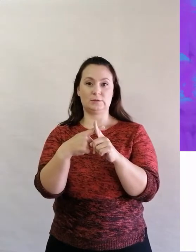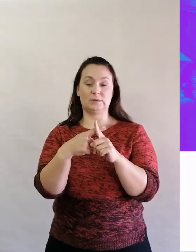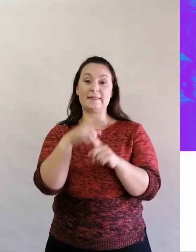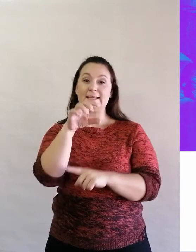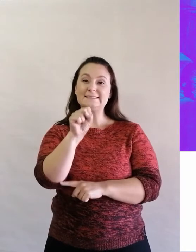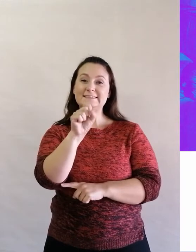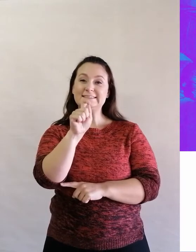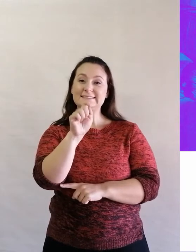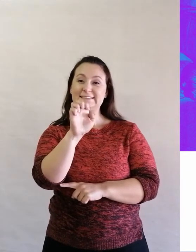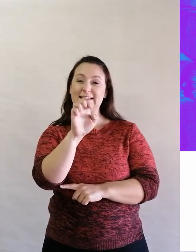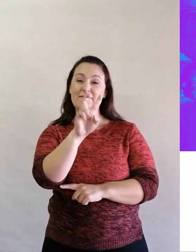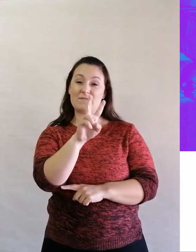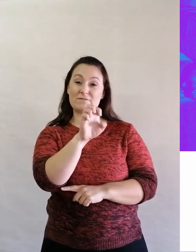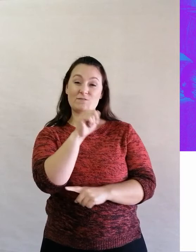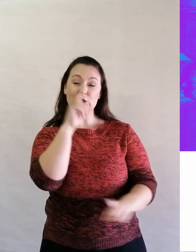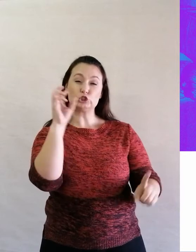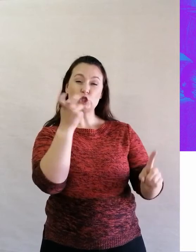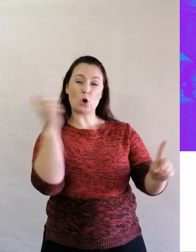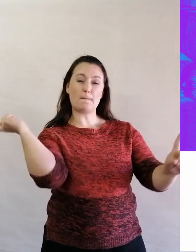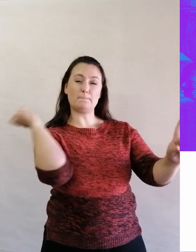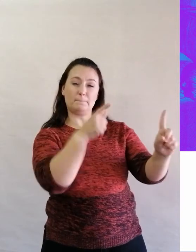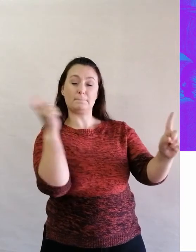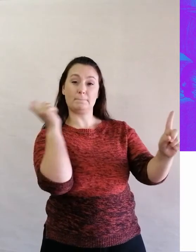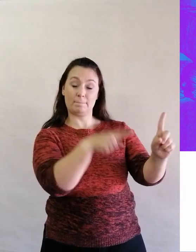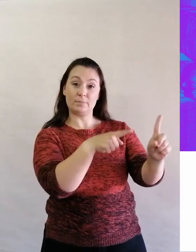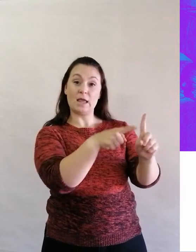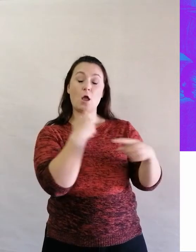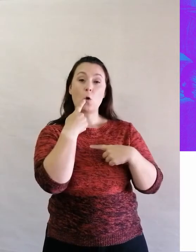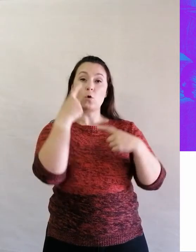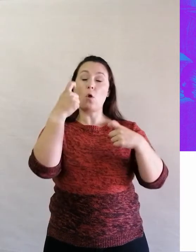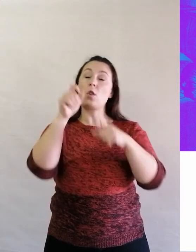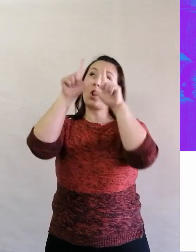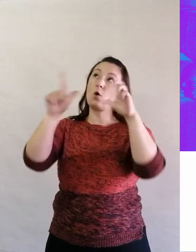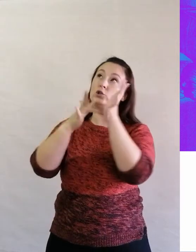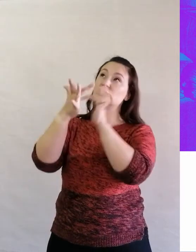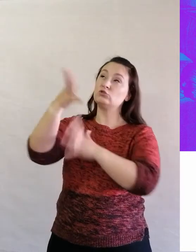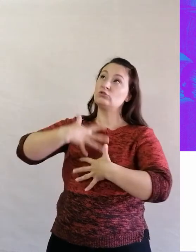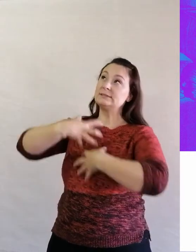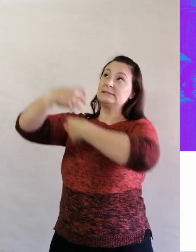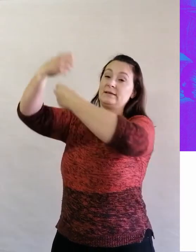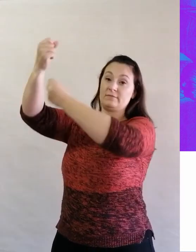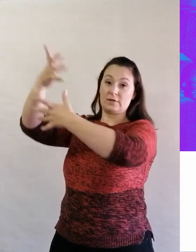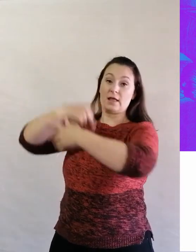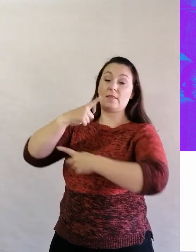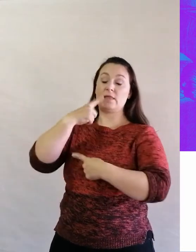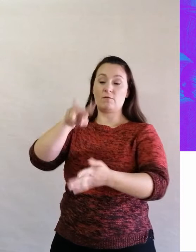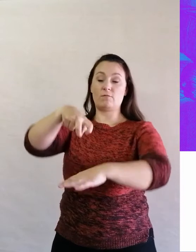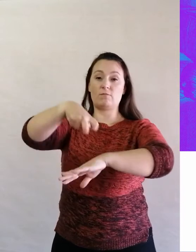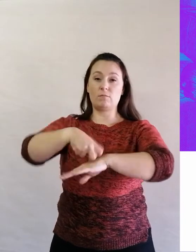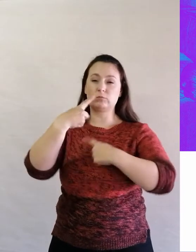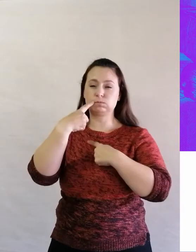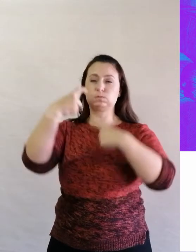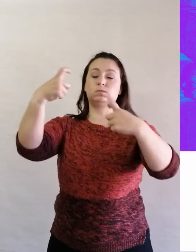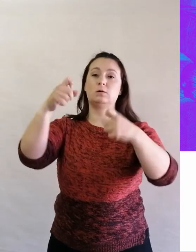Stephen, he called out, "Lord Jesus, receive my spirit." And falling on his knees, he cried out with a loud voice,